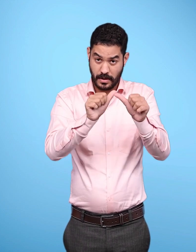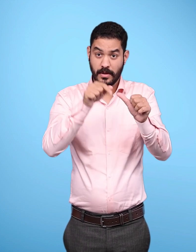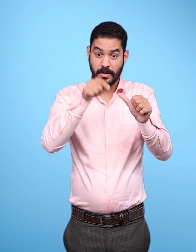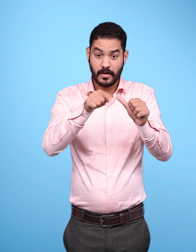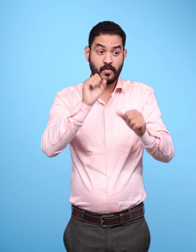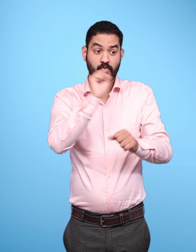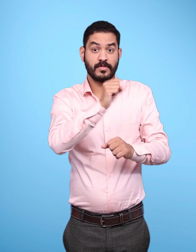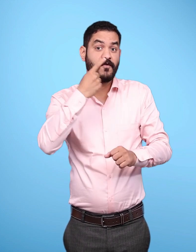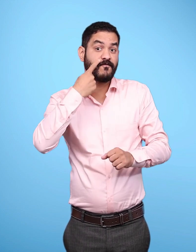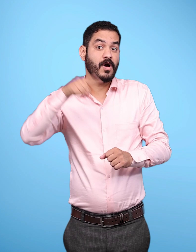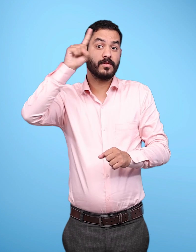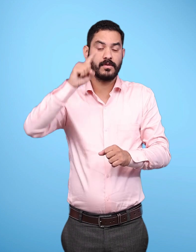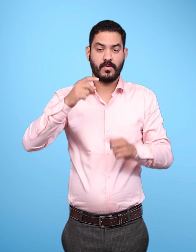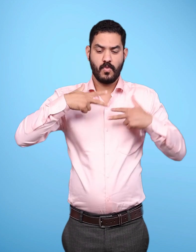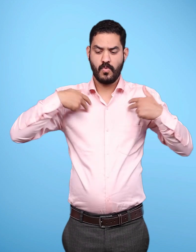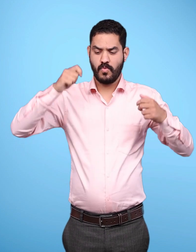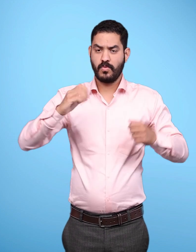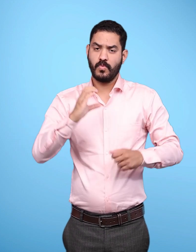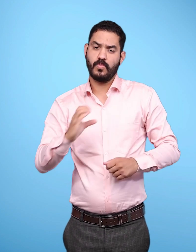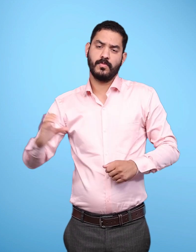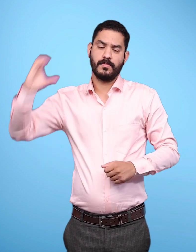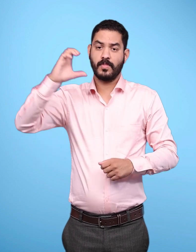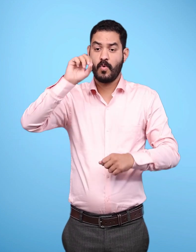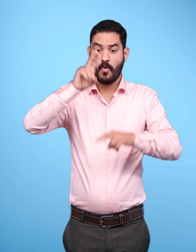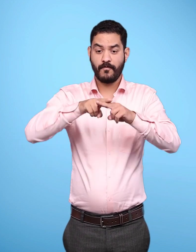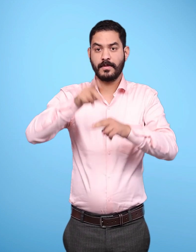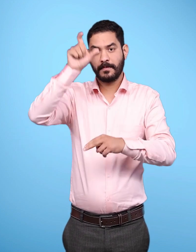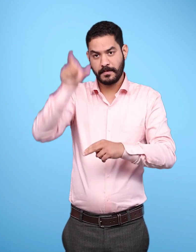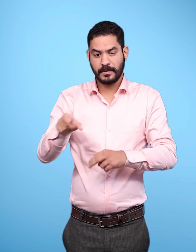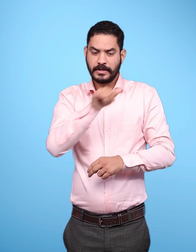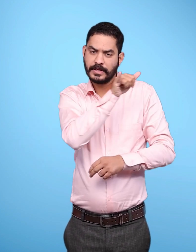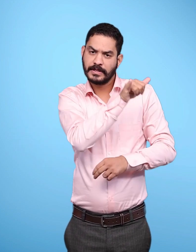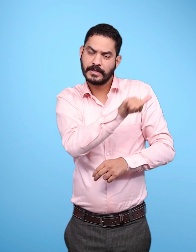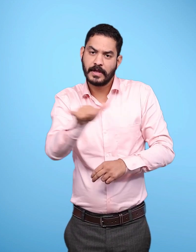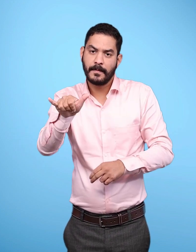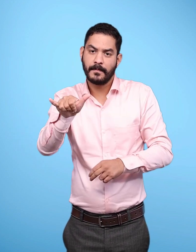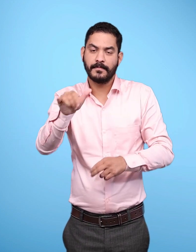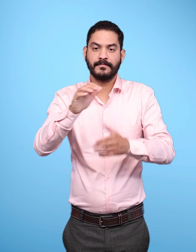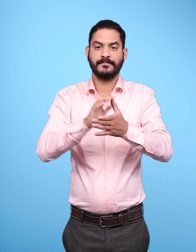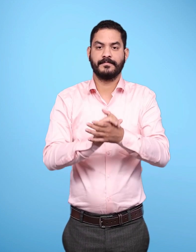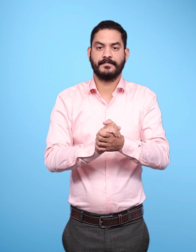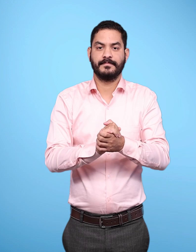was a Mahadandanayak, or chief judicial officer, like his father.